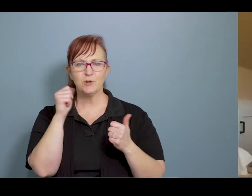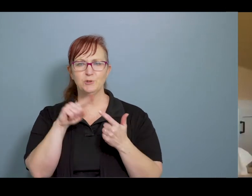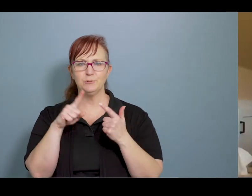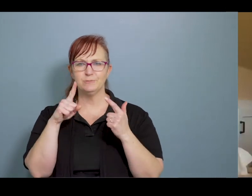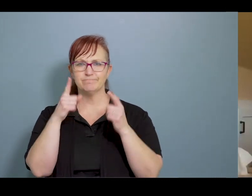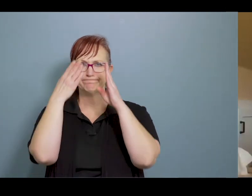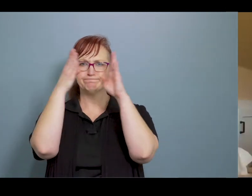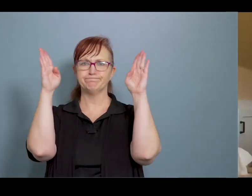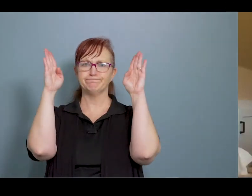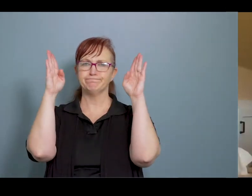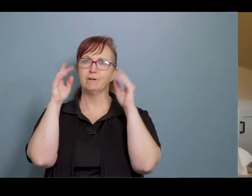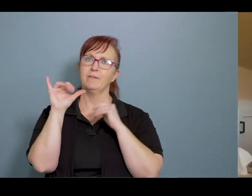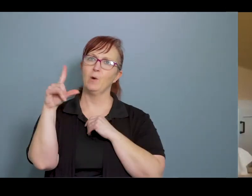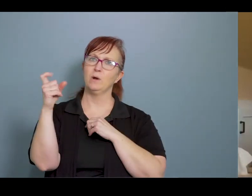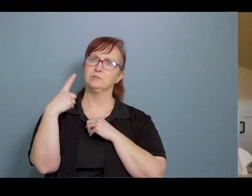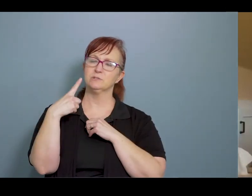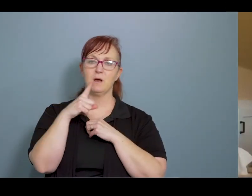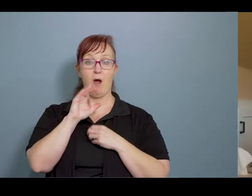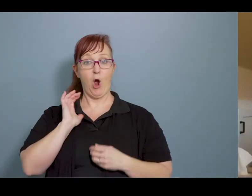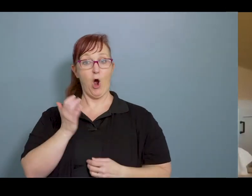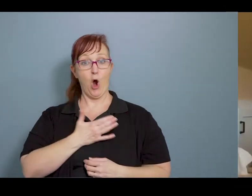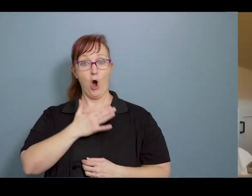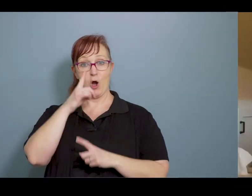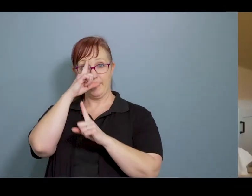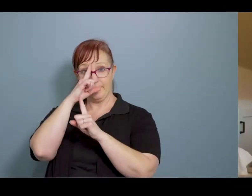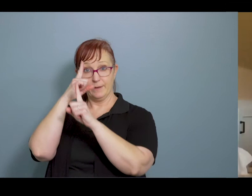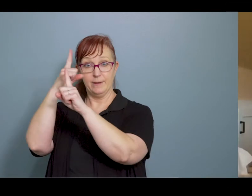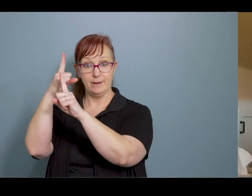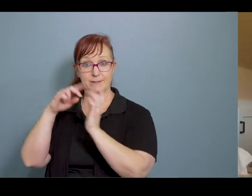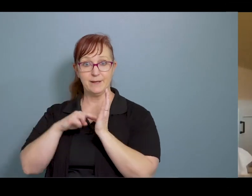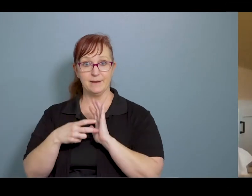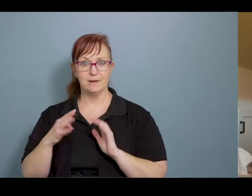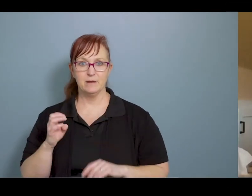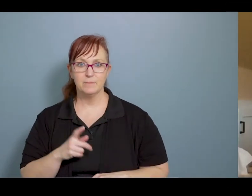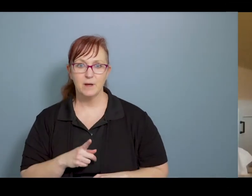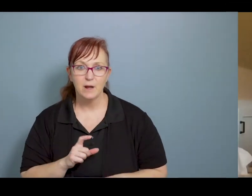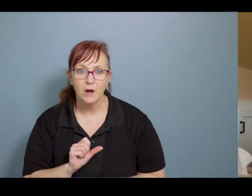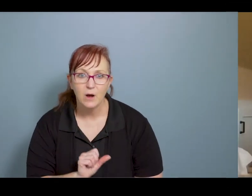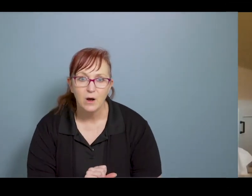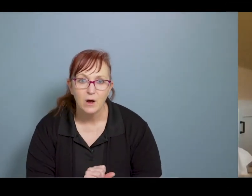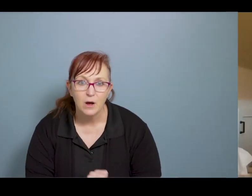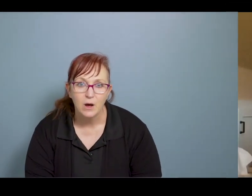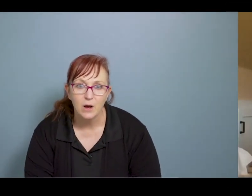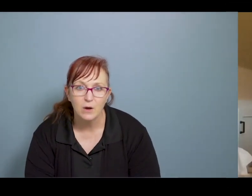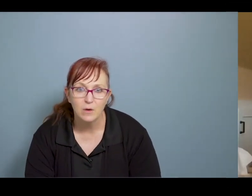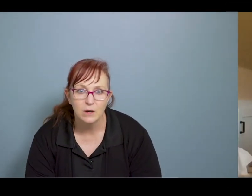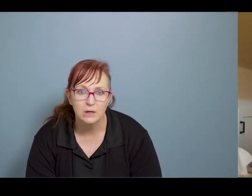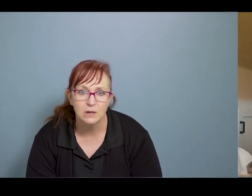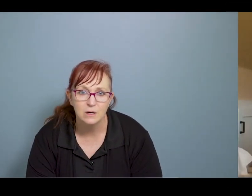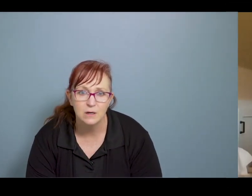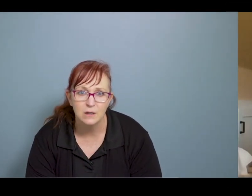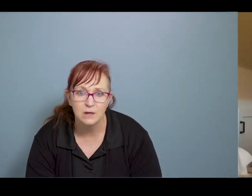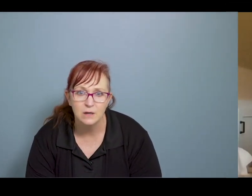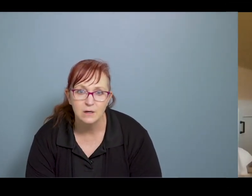minute. First of all, our intent is to come back to work. You know, there's been a lot of questions about, you know, is this our